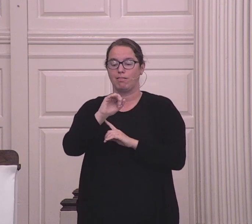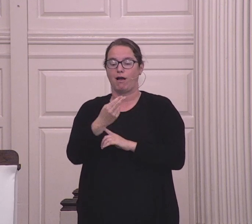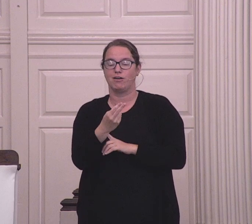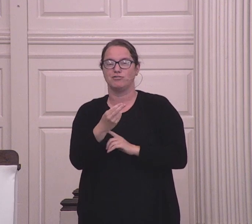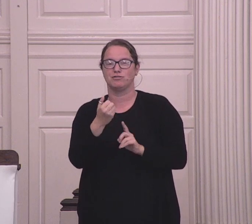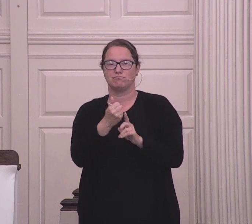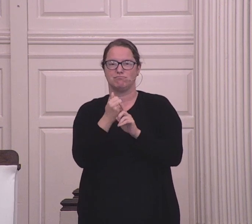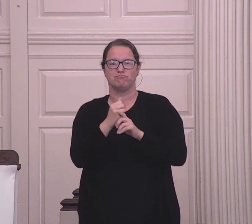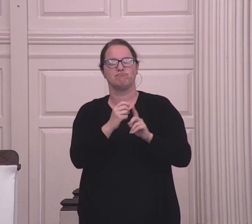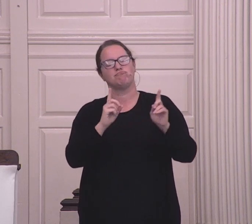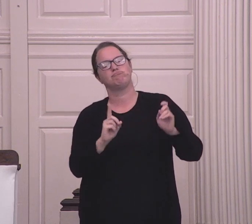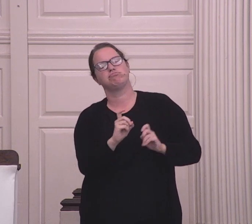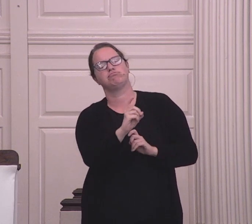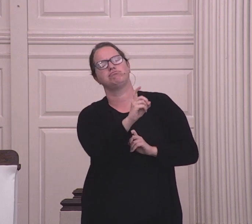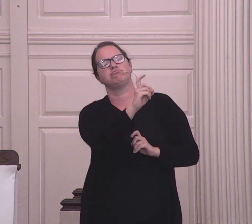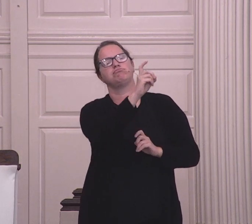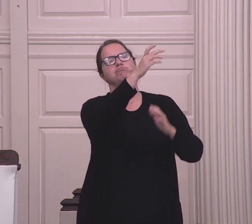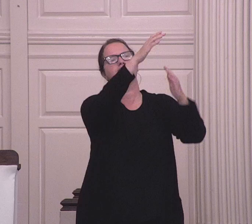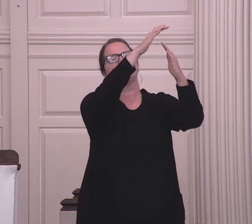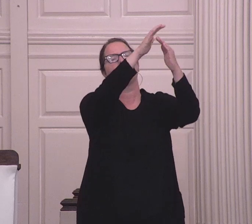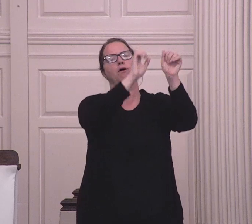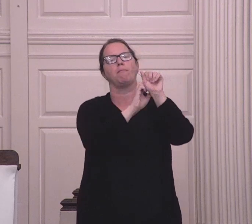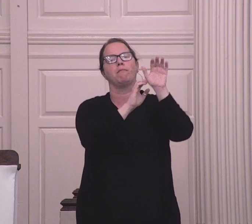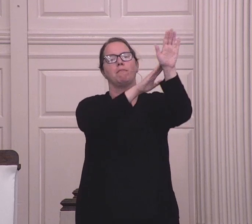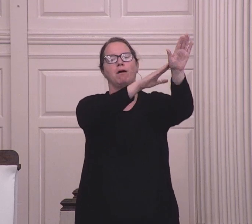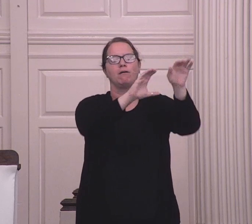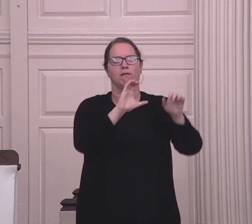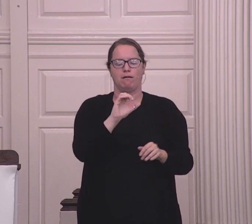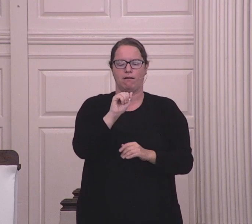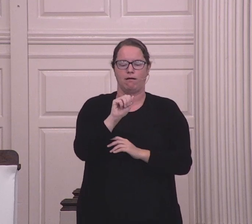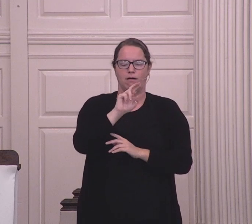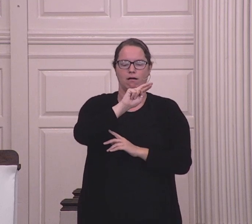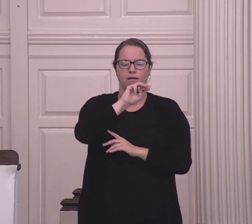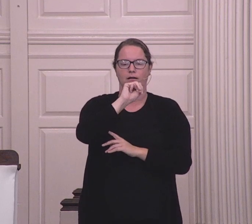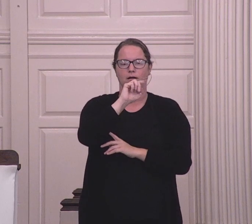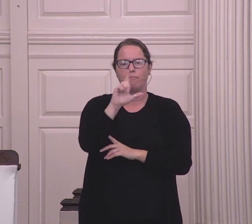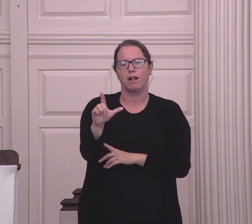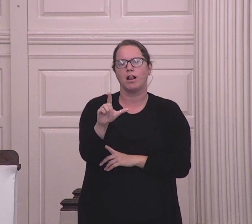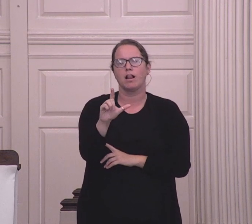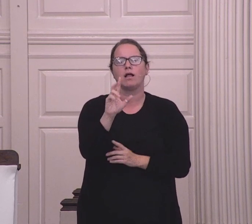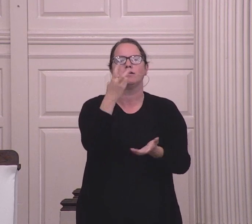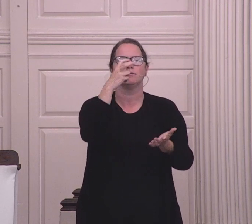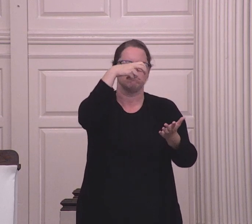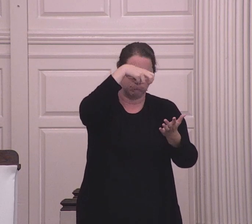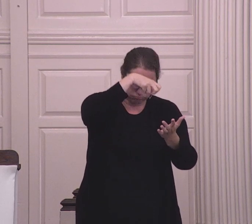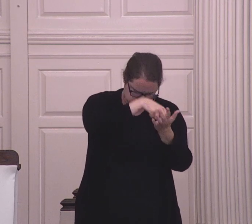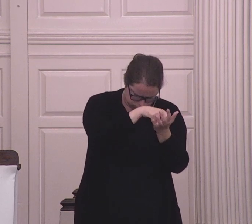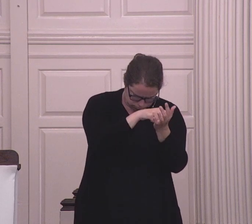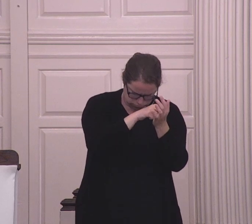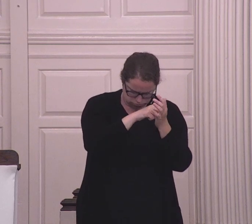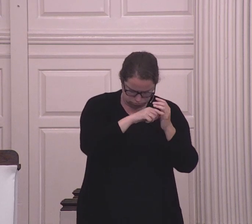Carmel, crouched down to the earth, and put his head between his knees.